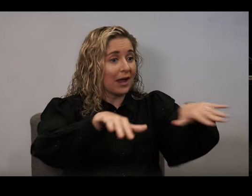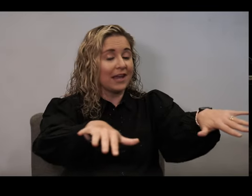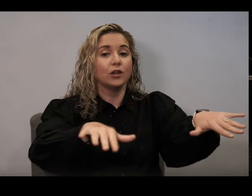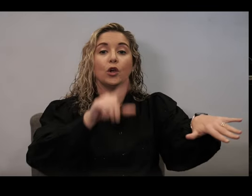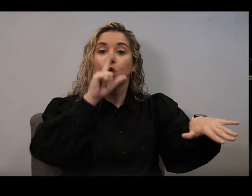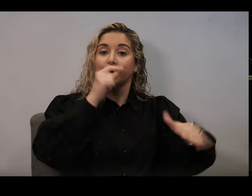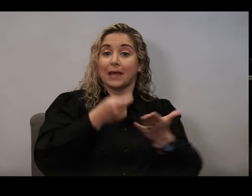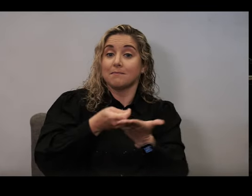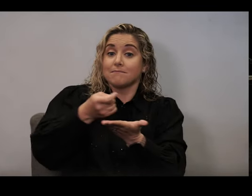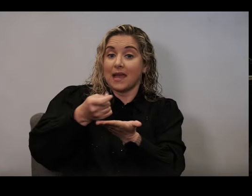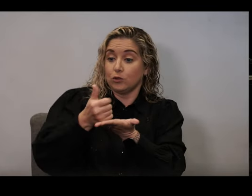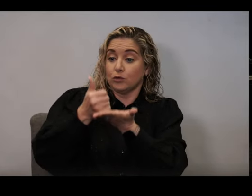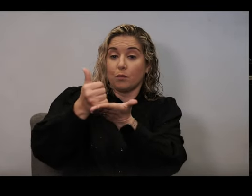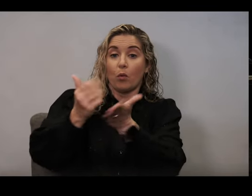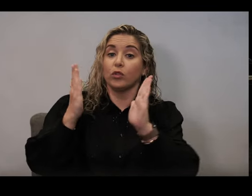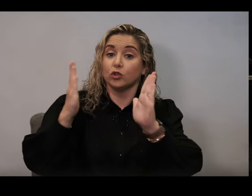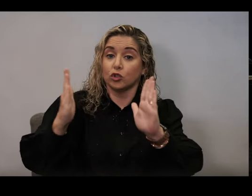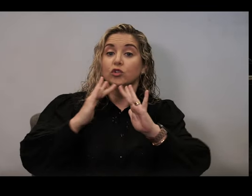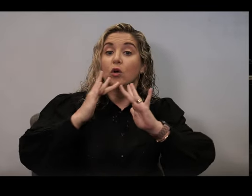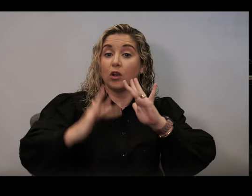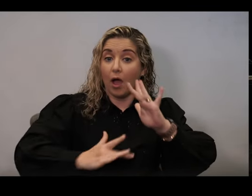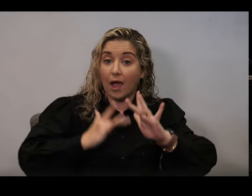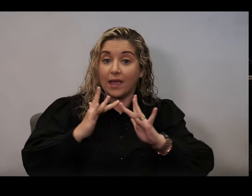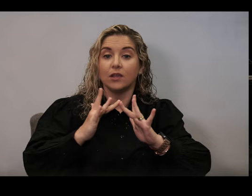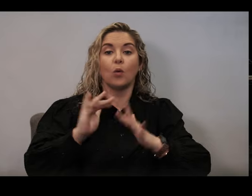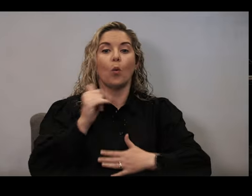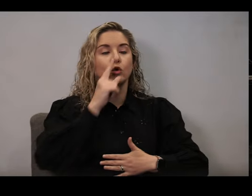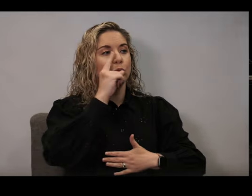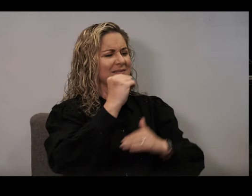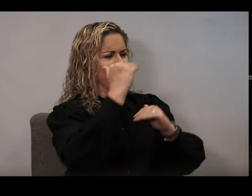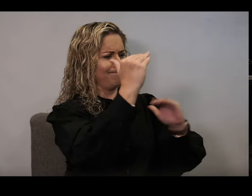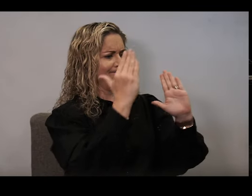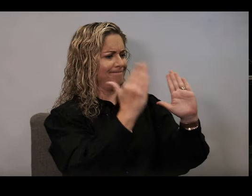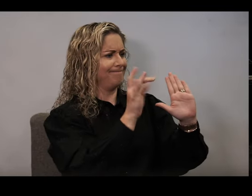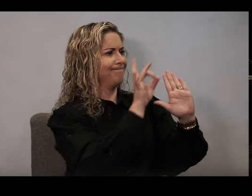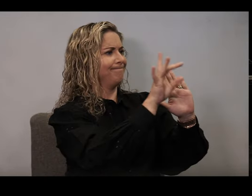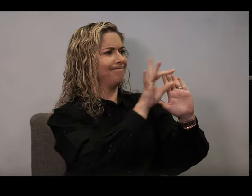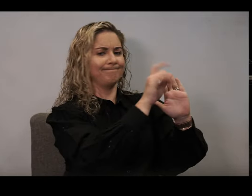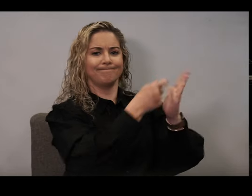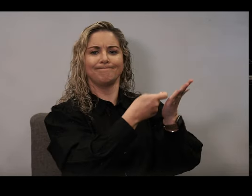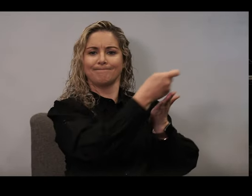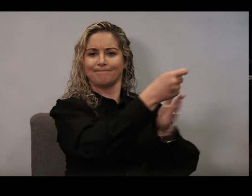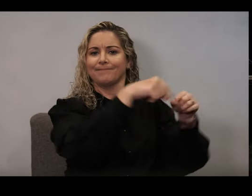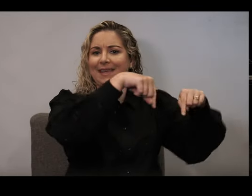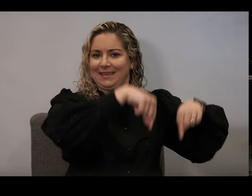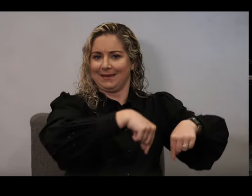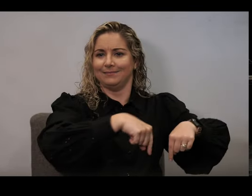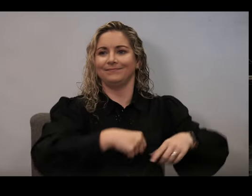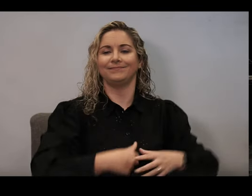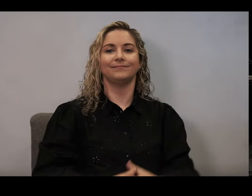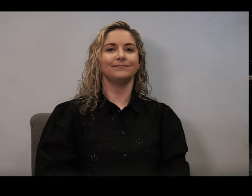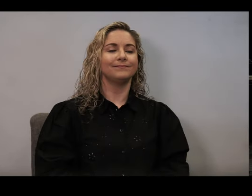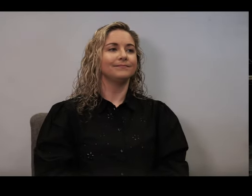boxes just in the alleys there, the hall, as you walk out to the round.